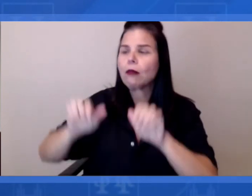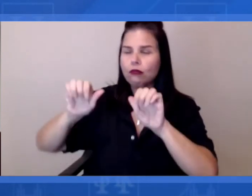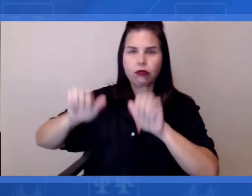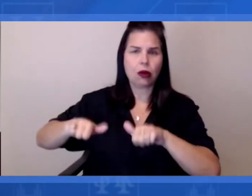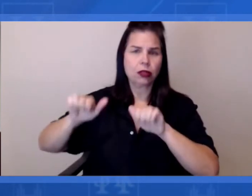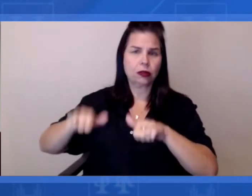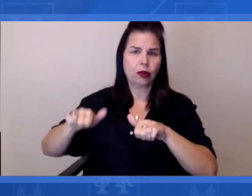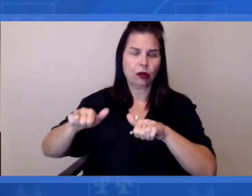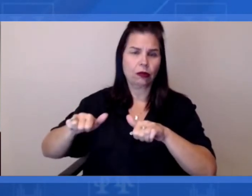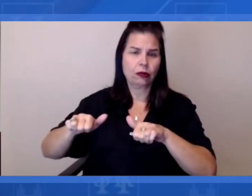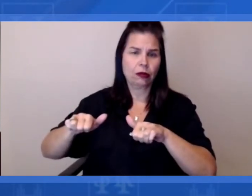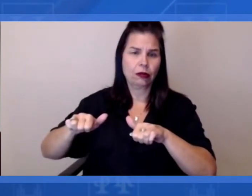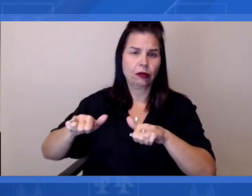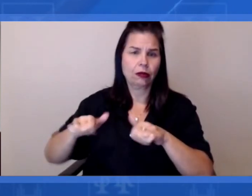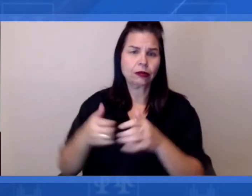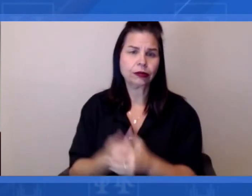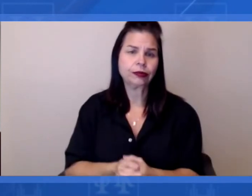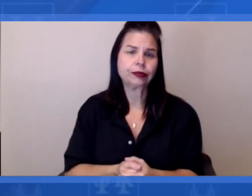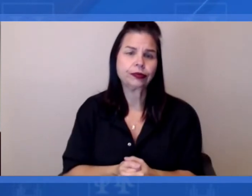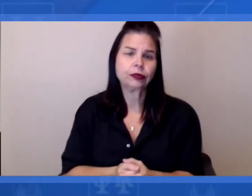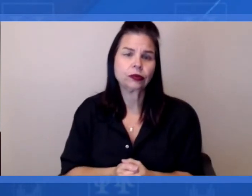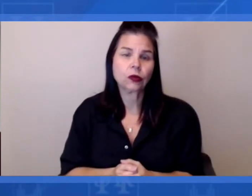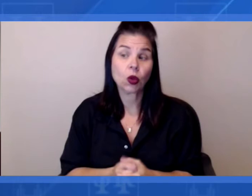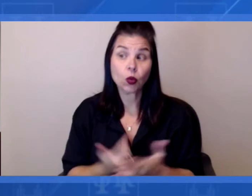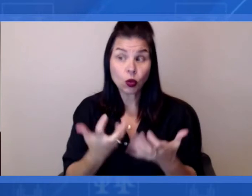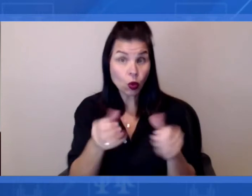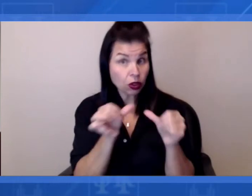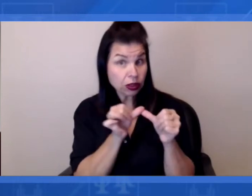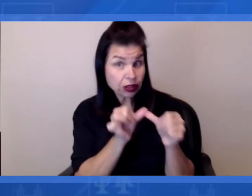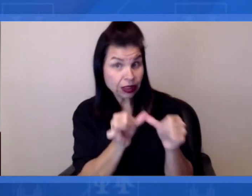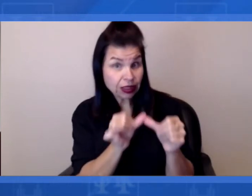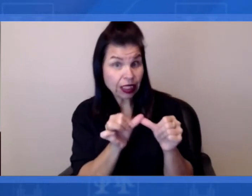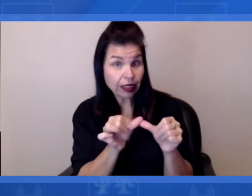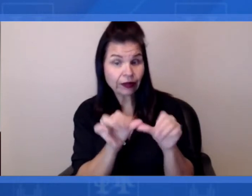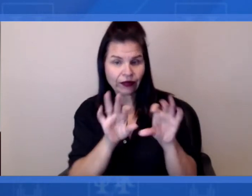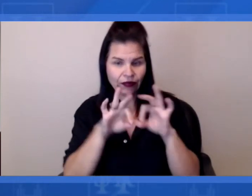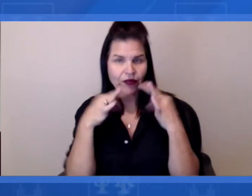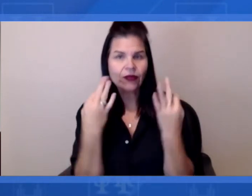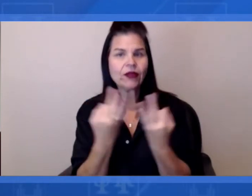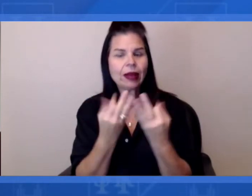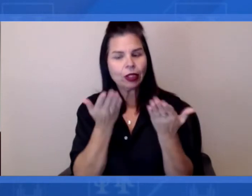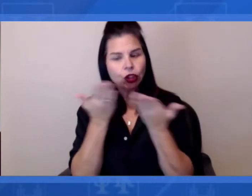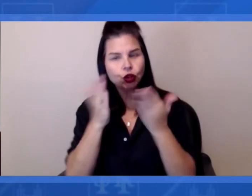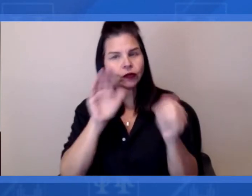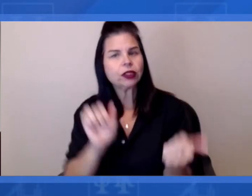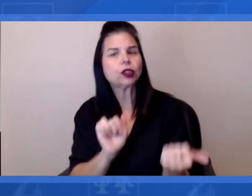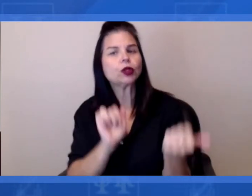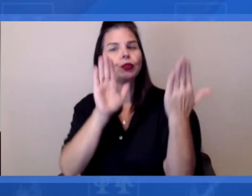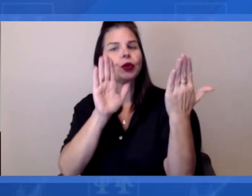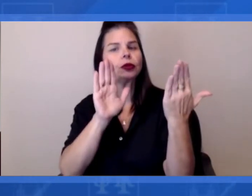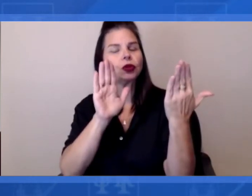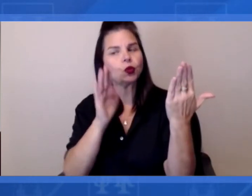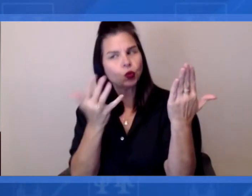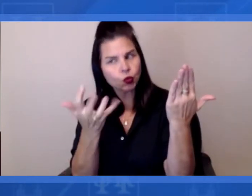possible, looking at a sustainable family of services approach.